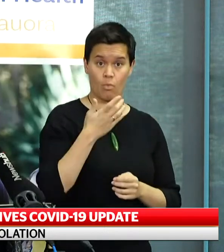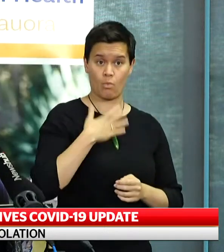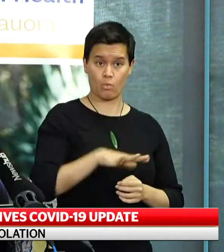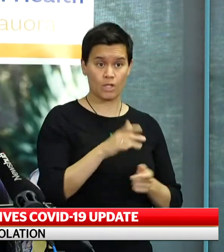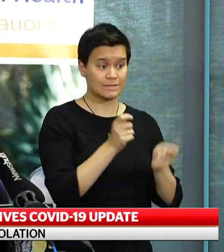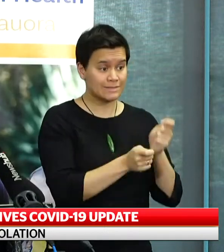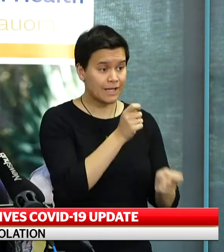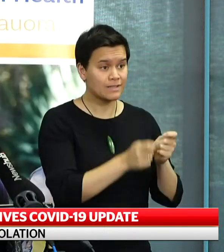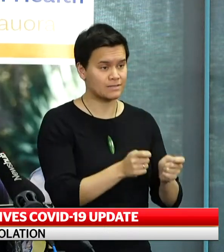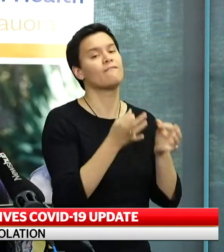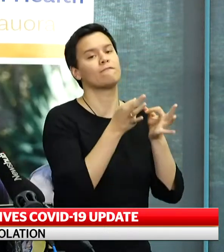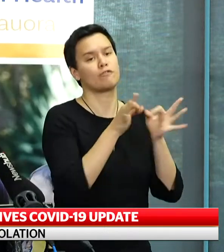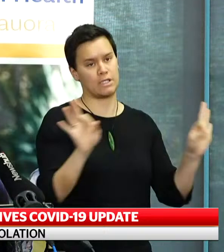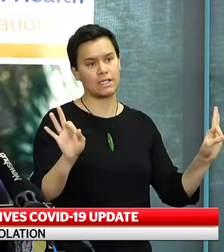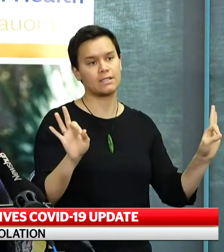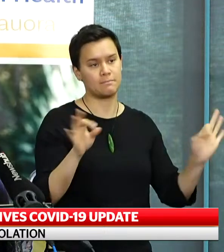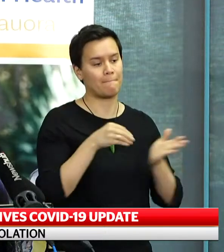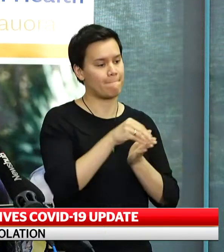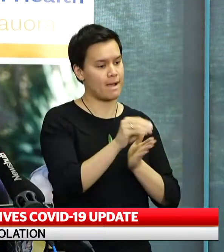that, it is free.